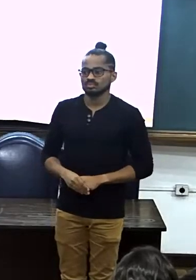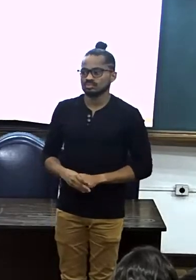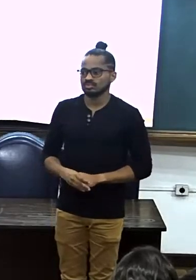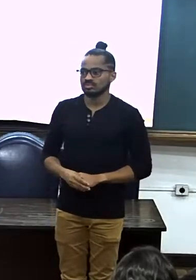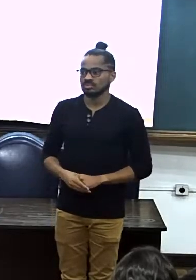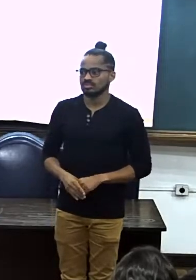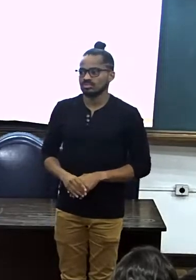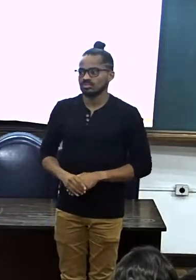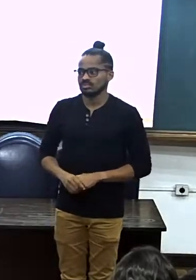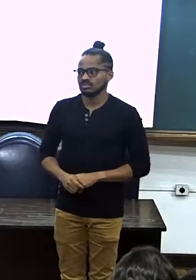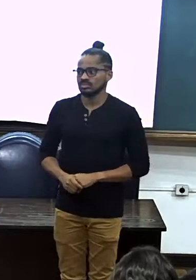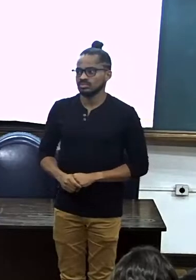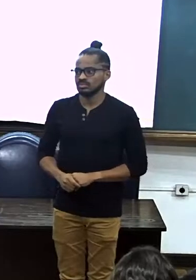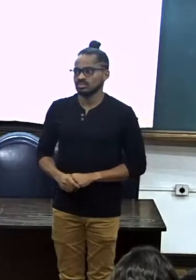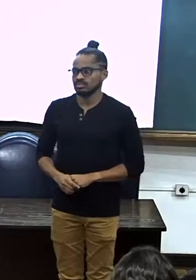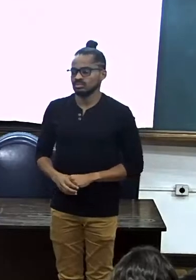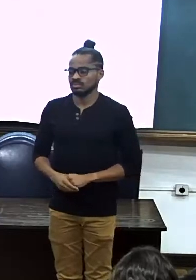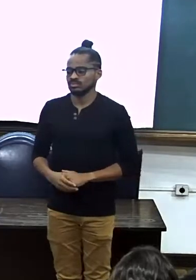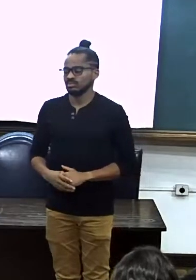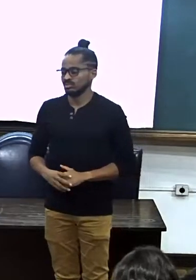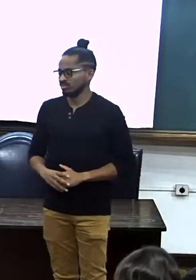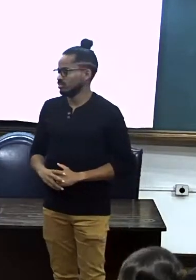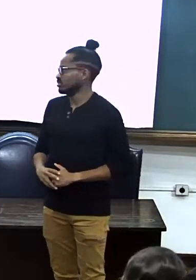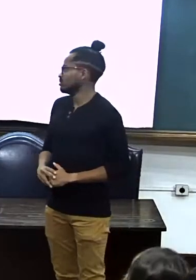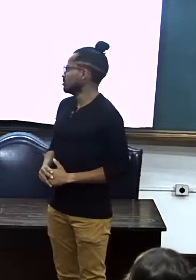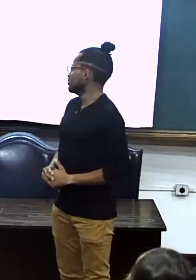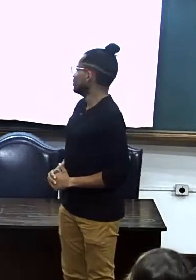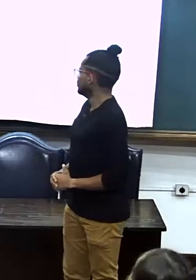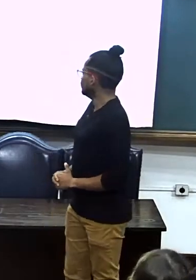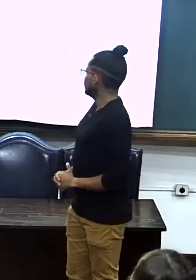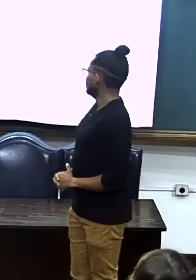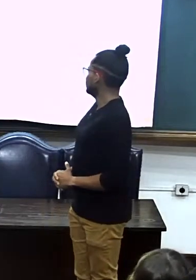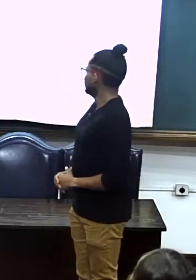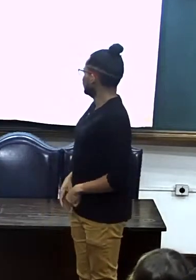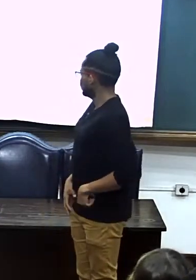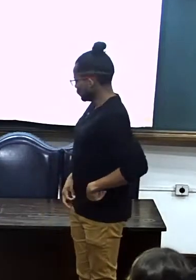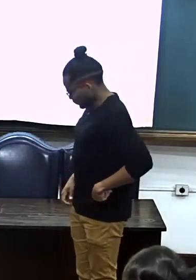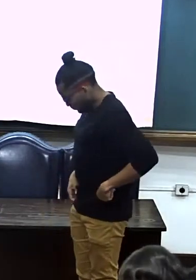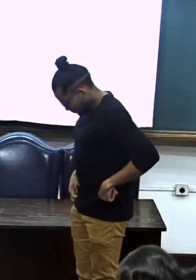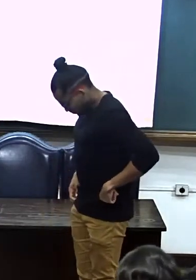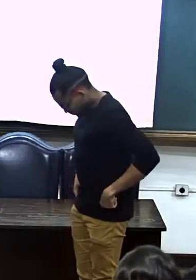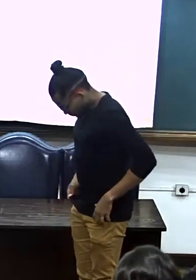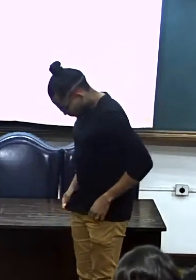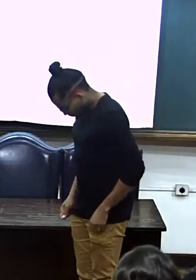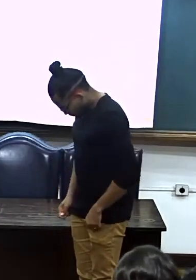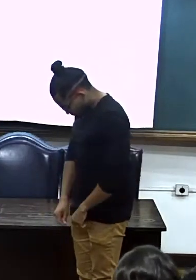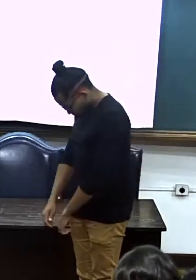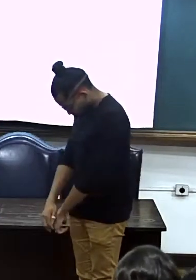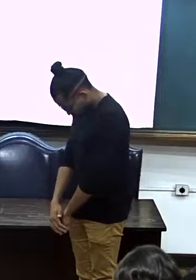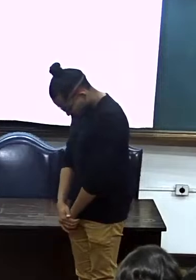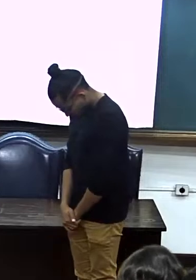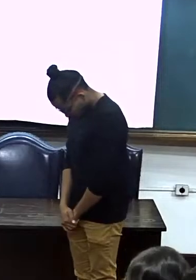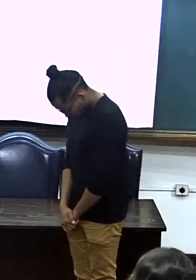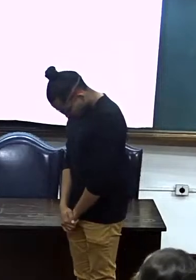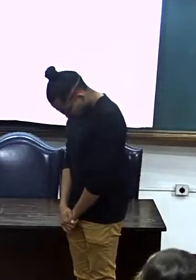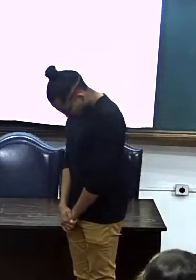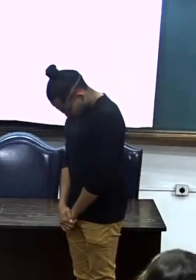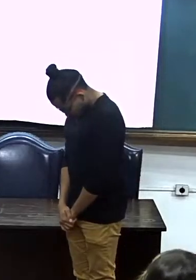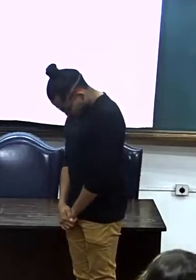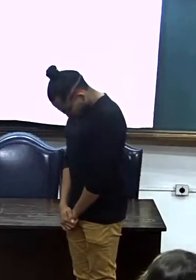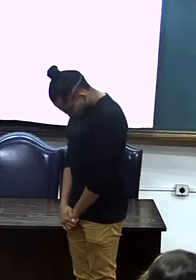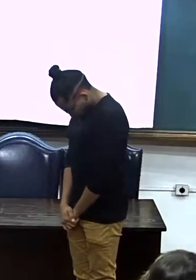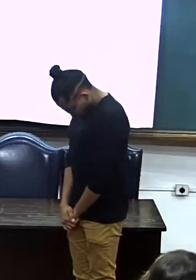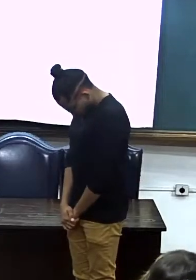do enunciado com a estrutura métrica. Depois, o converter, com a organização